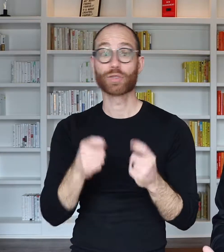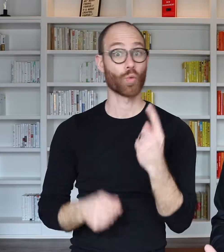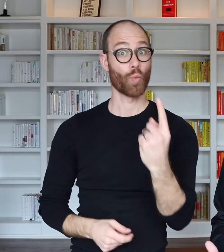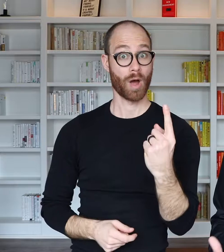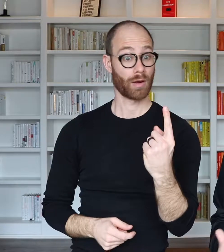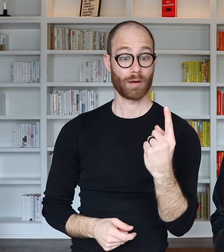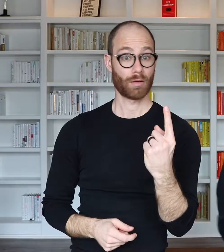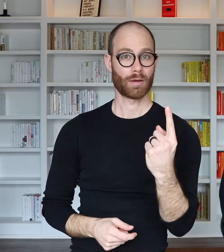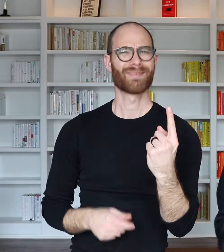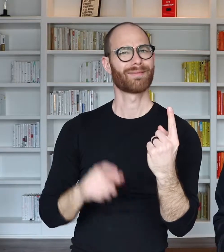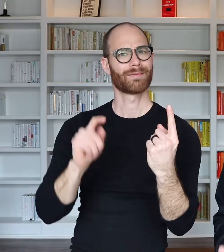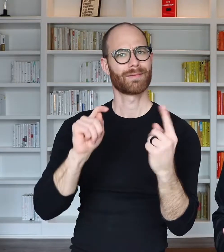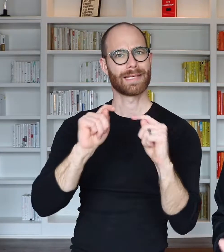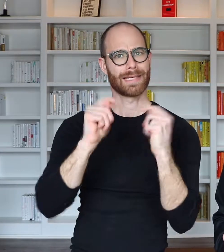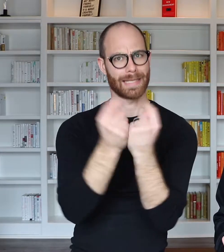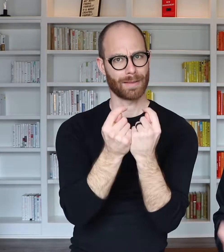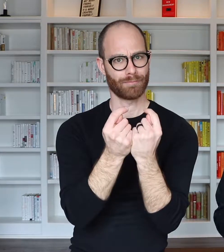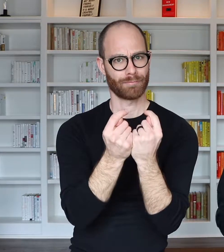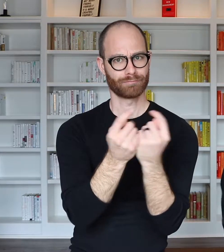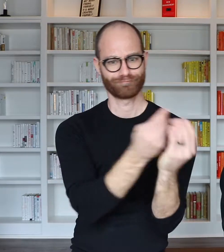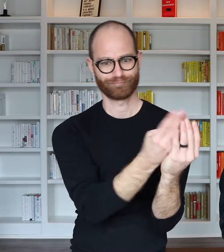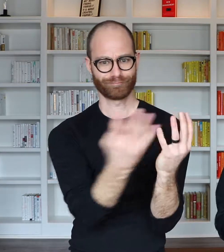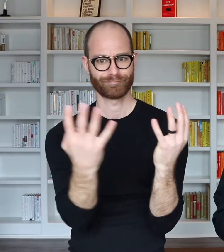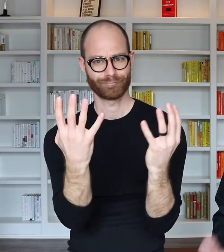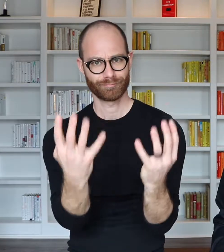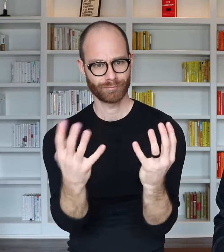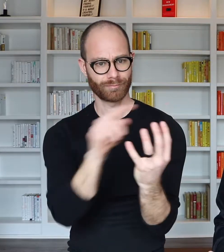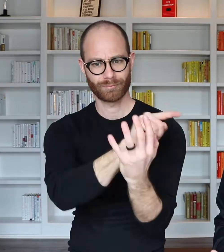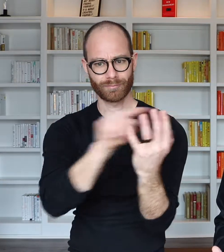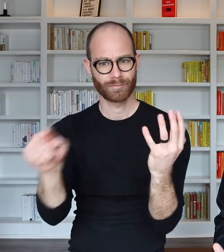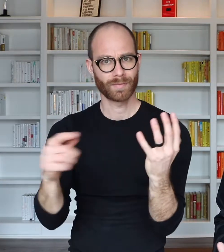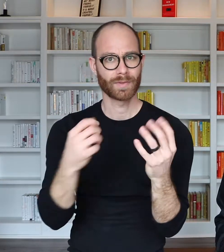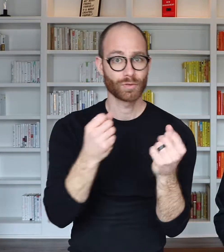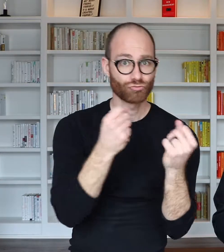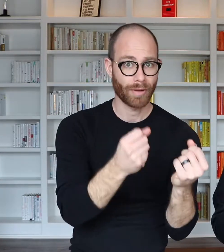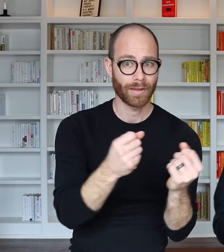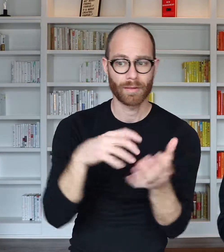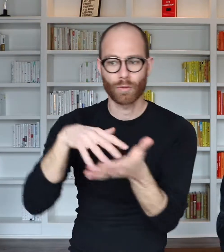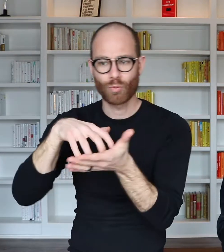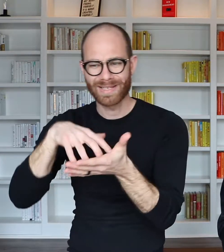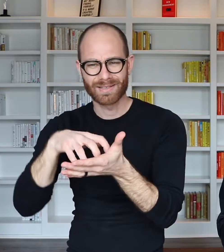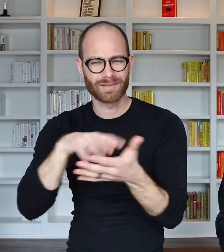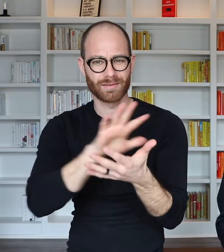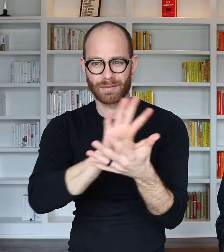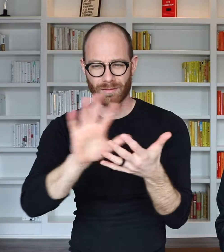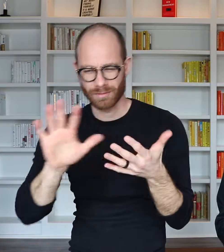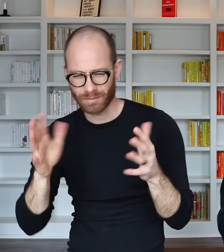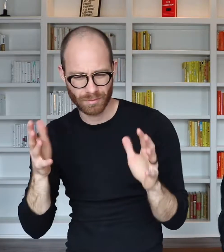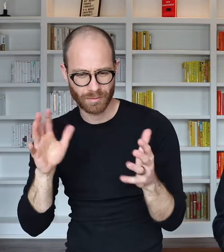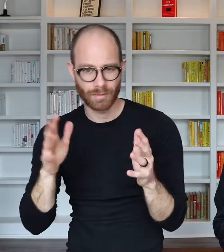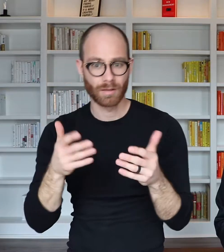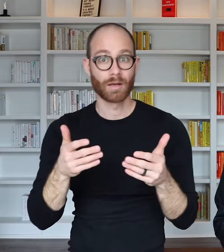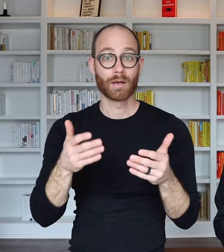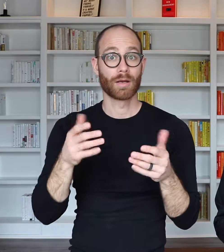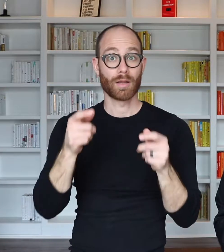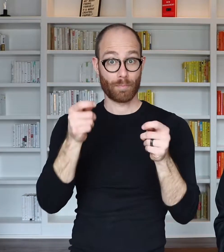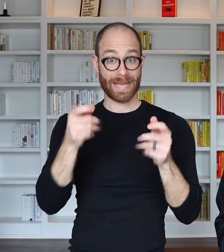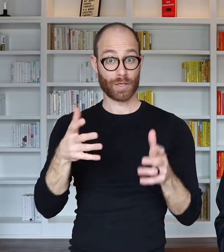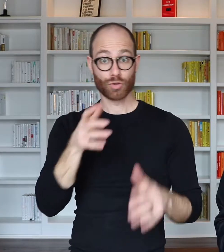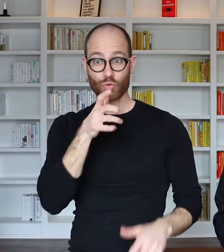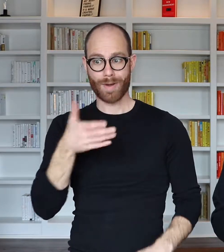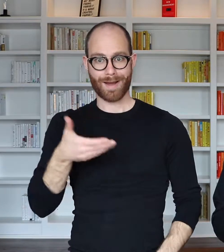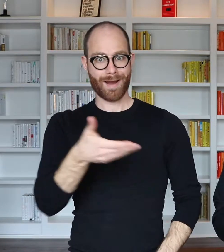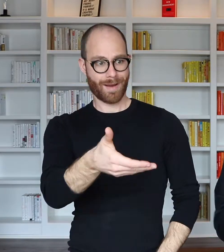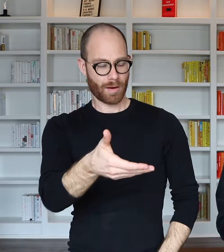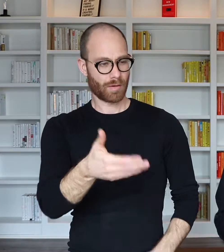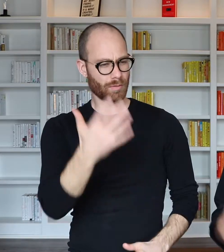a team, and everyone on that team has strengths and weaknesses. And the hiring manager wants to know when they're evaluating you as a